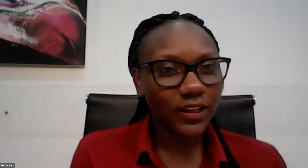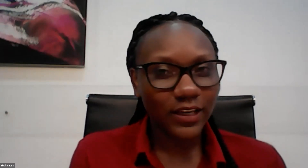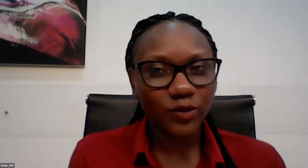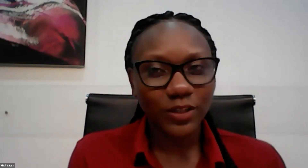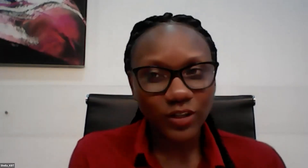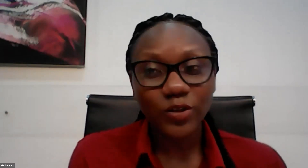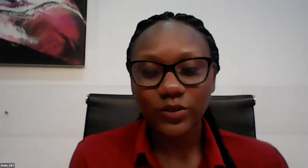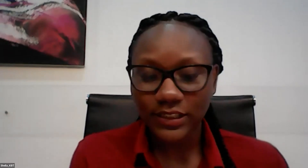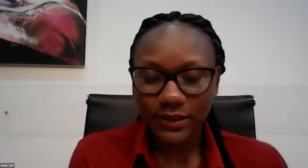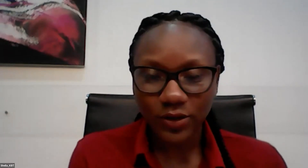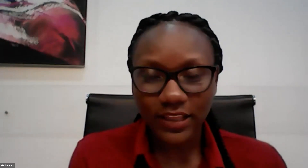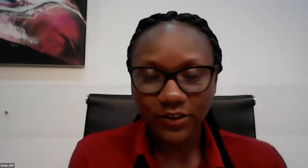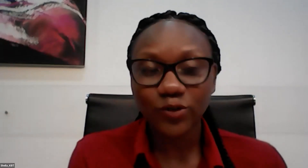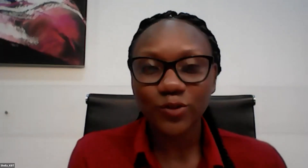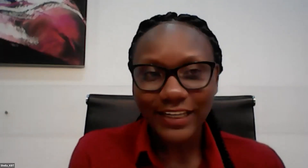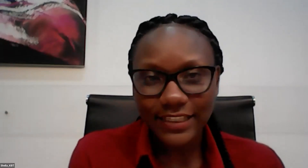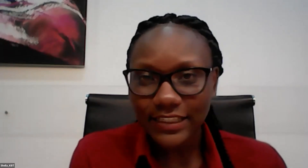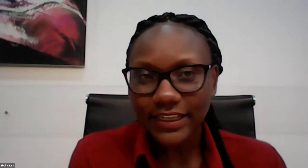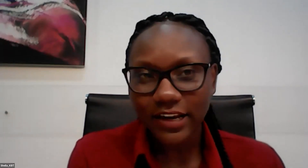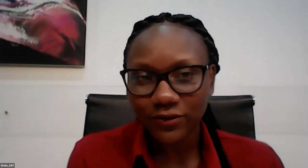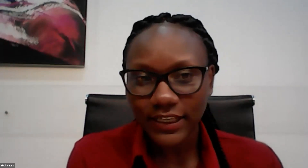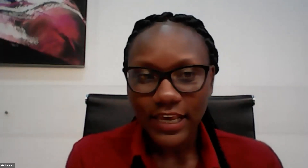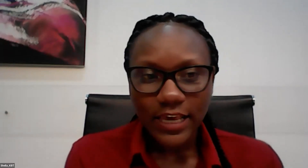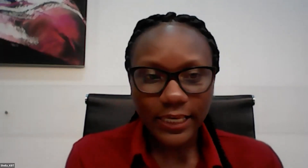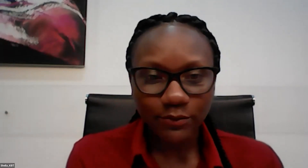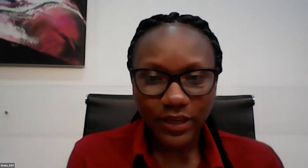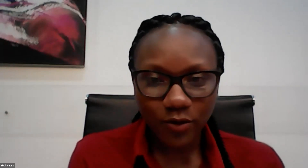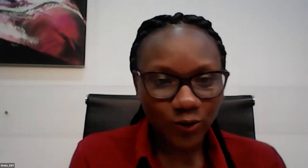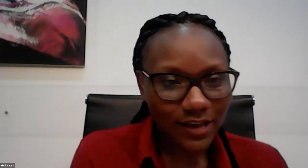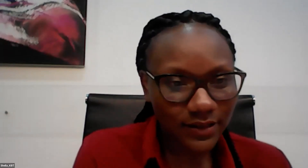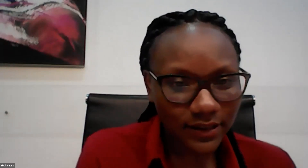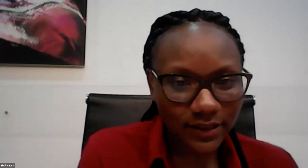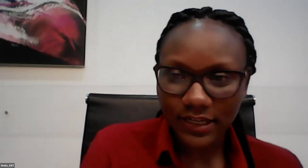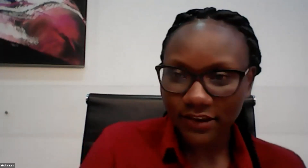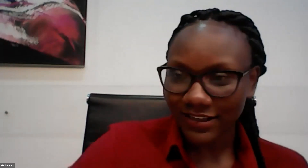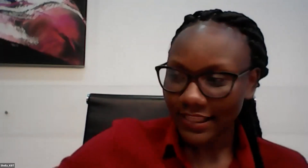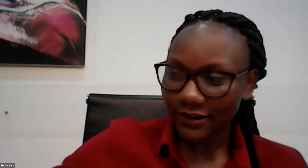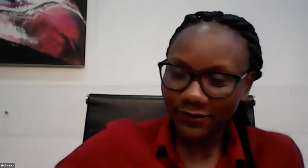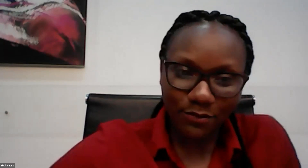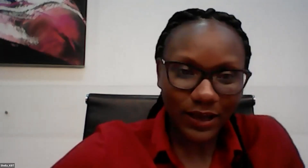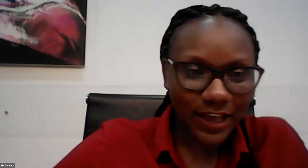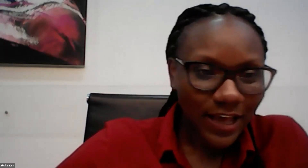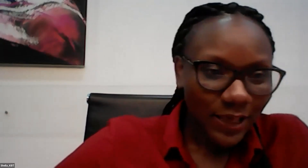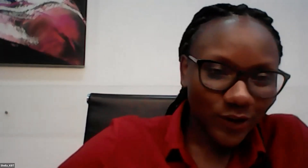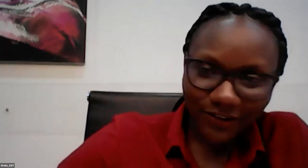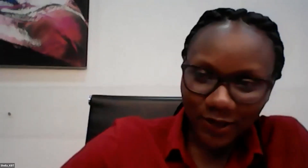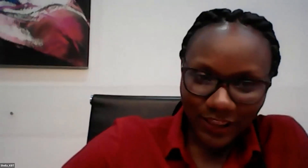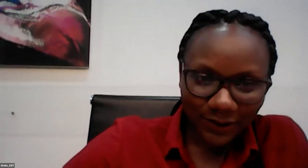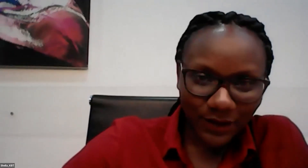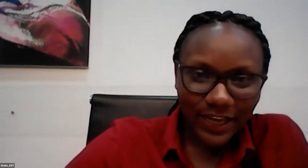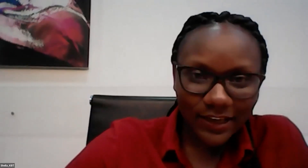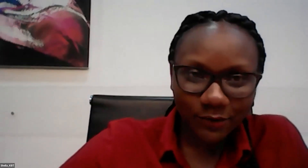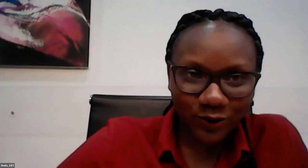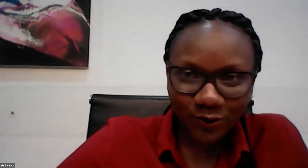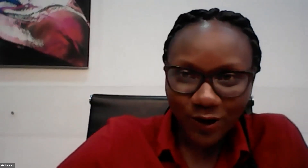that's a poll that we'll be doing. So it's important that you also listen in carefully and be able to assess and give us that feedback. You never know,